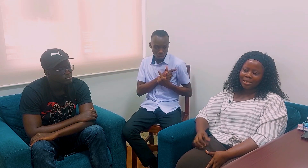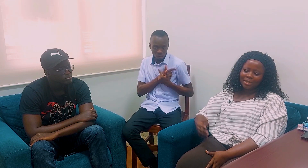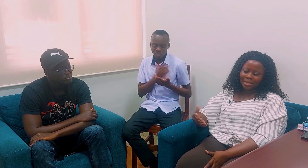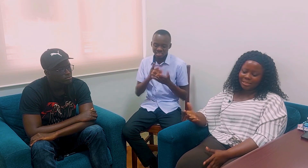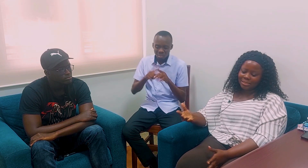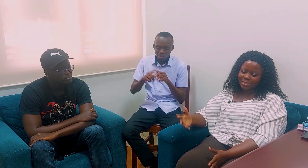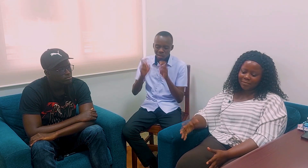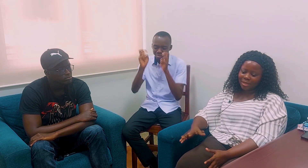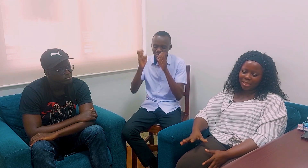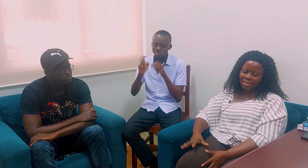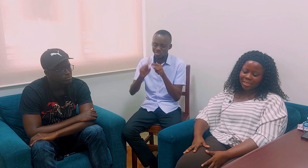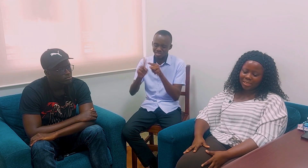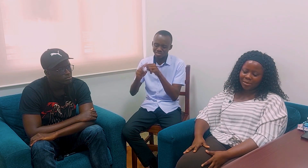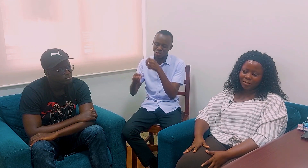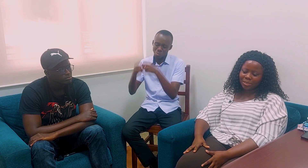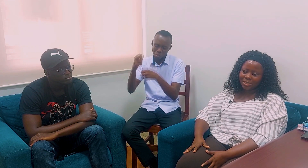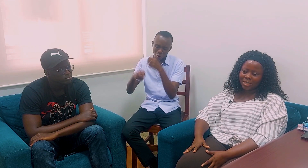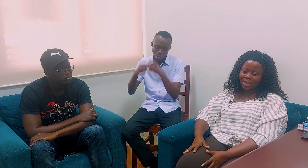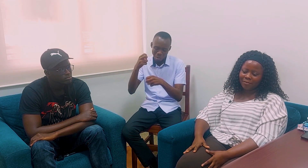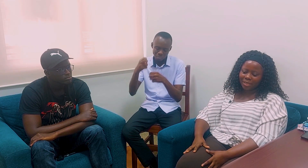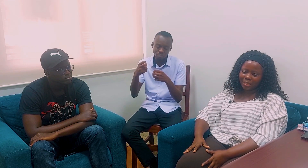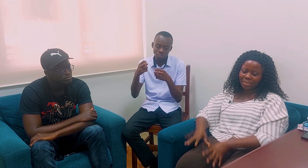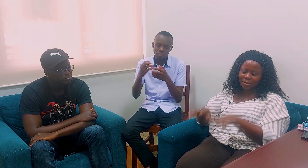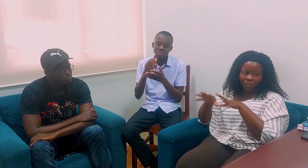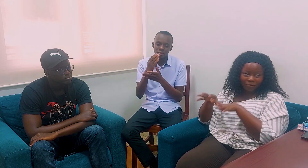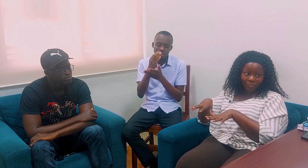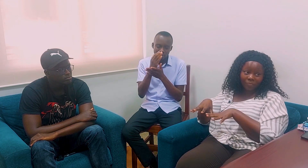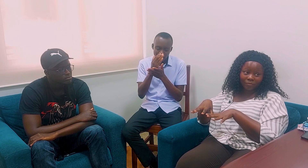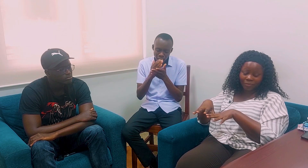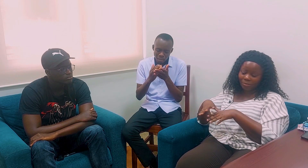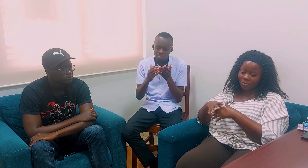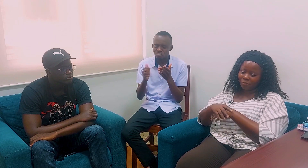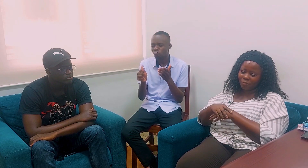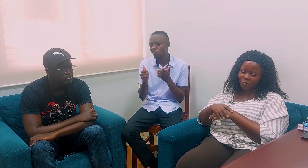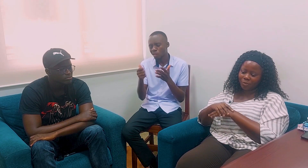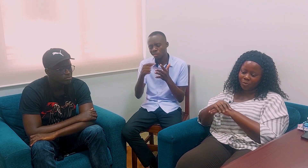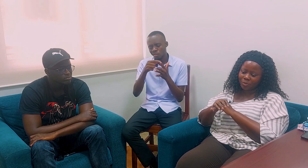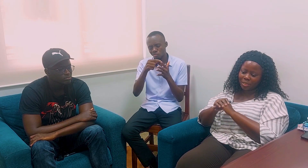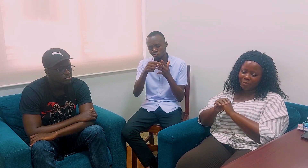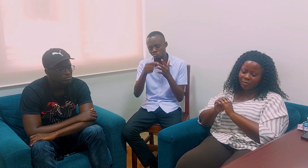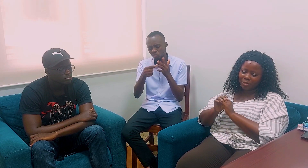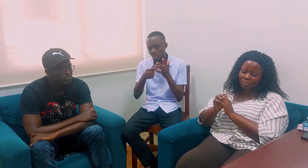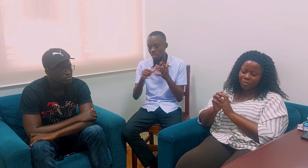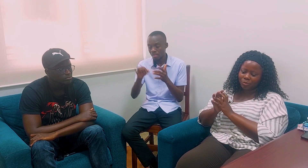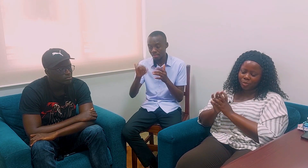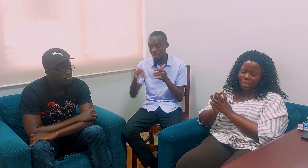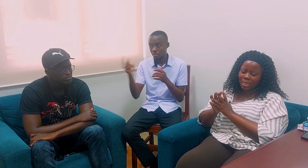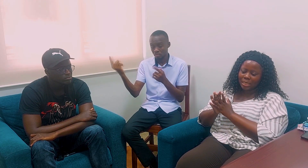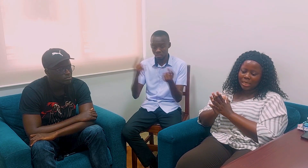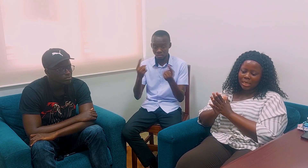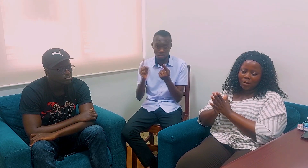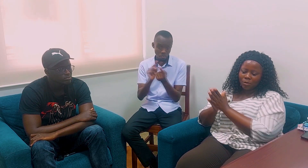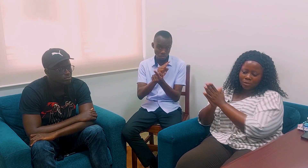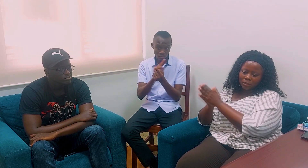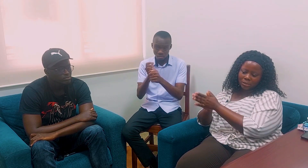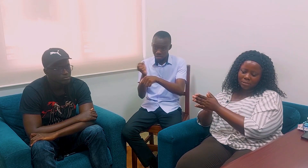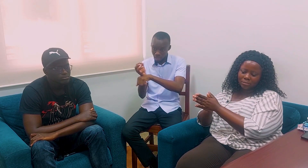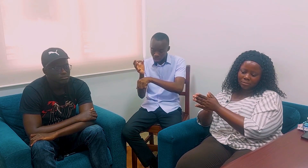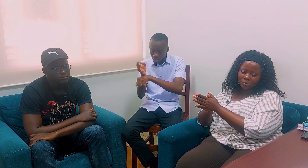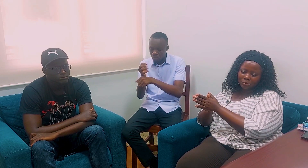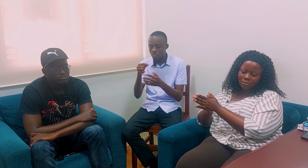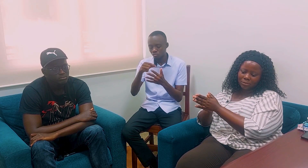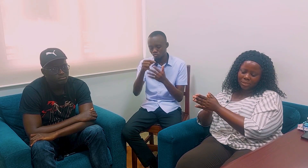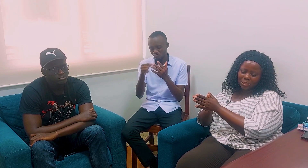right? And several others I would say I've heard from people that have come through here.